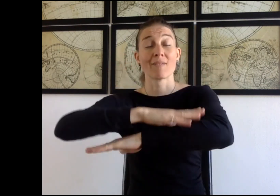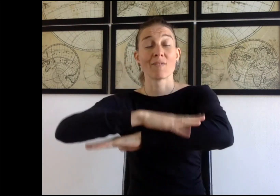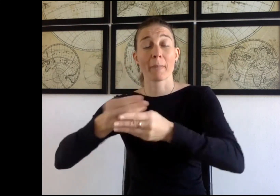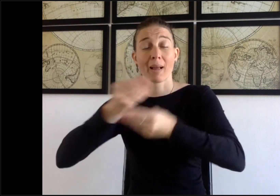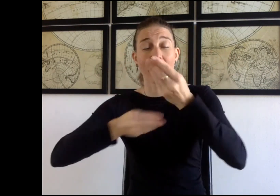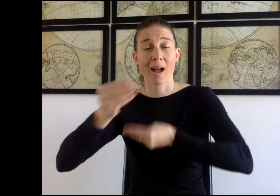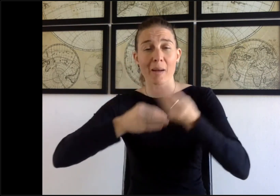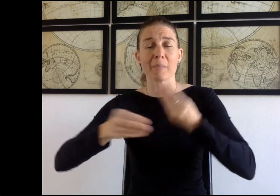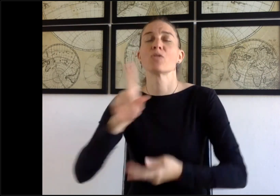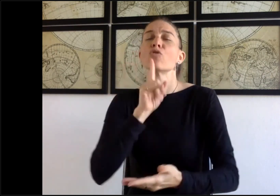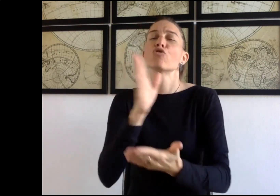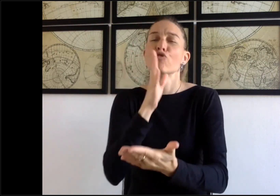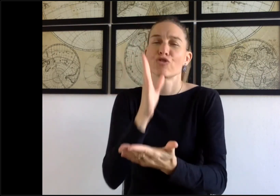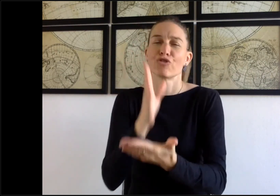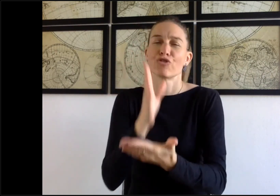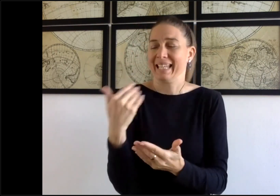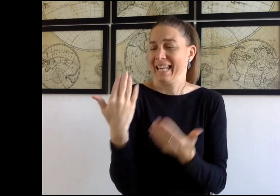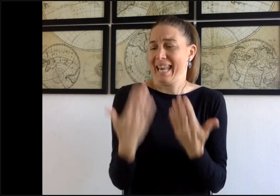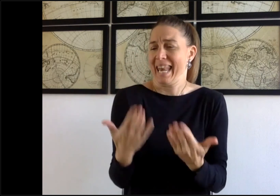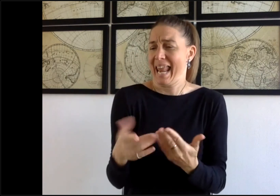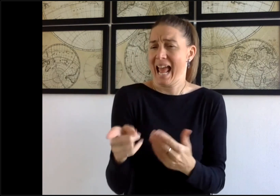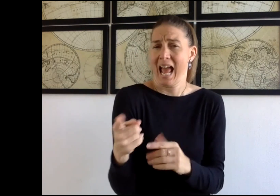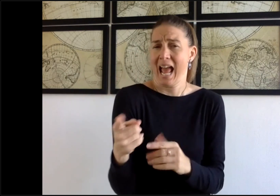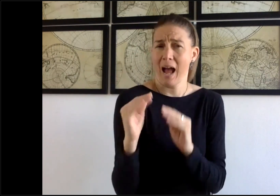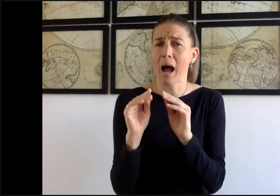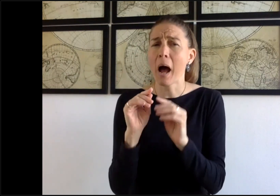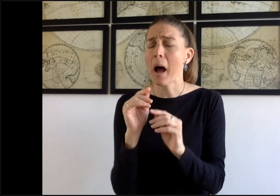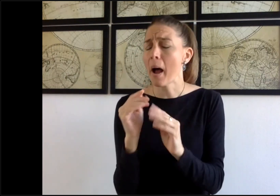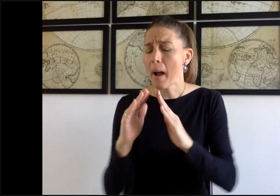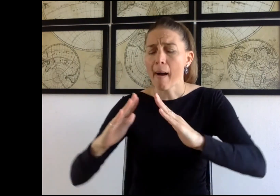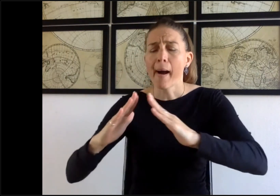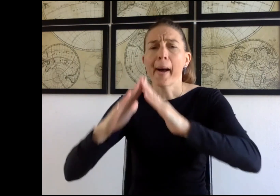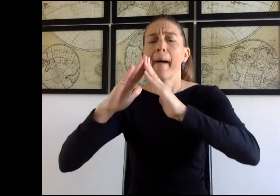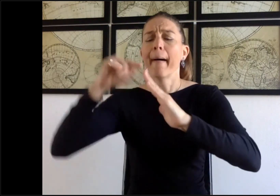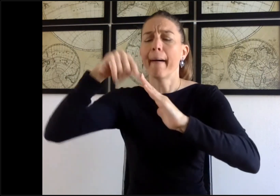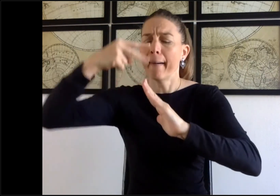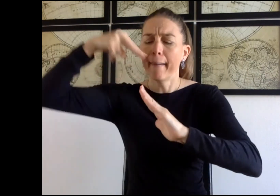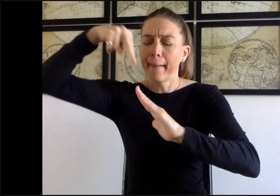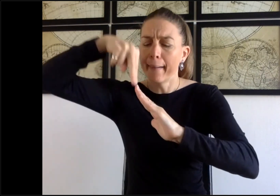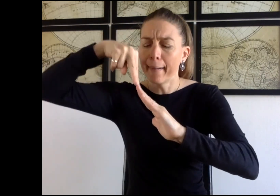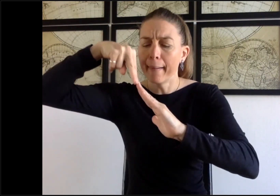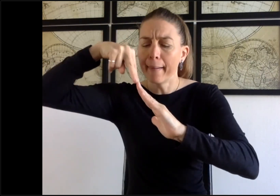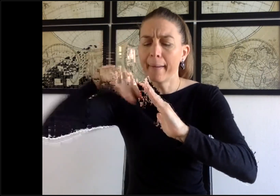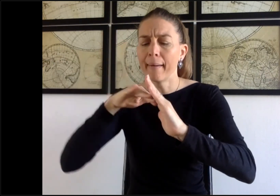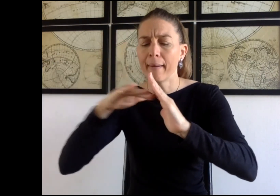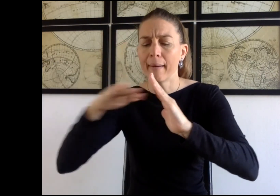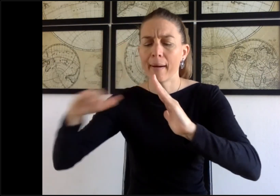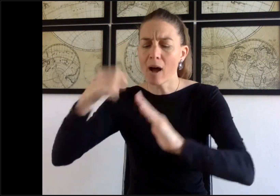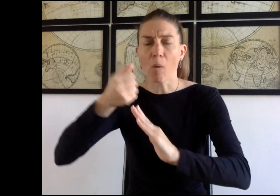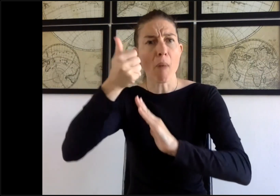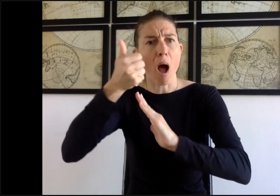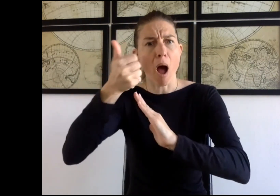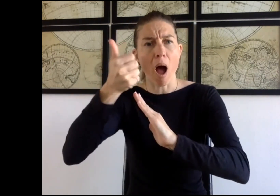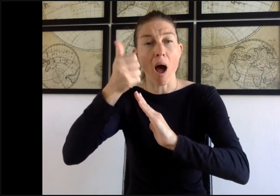tip of the iceberg. In many countries, though not all, we've also seen rises in other forms of non-standard work, whether they